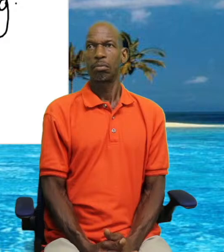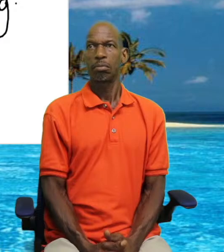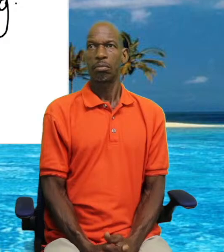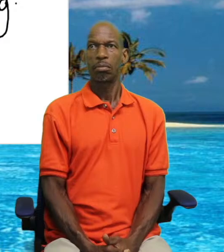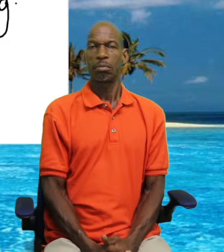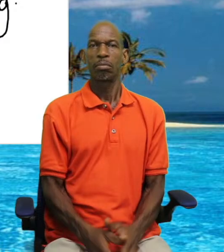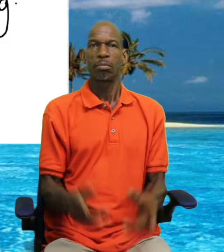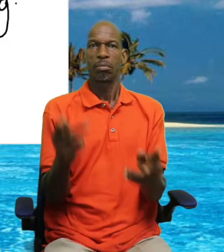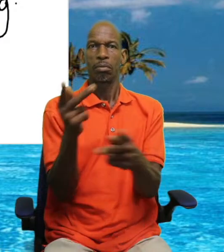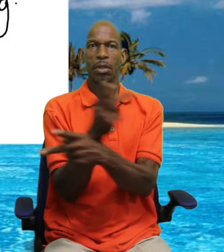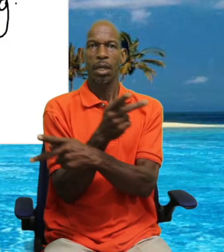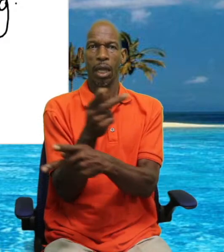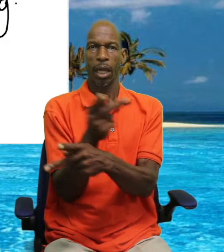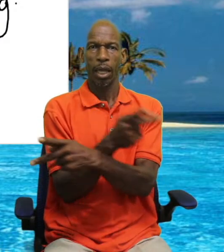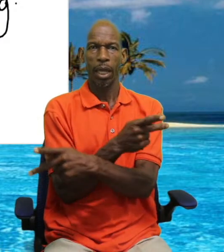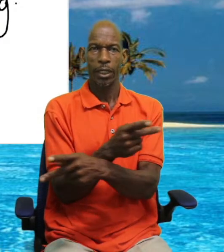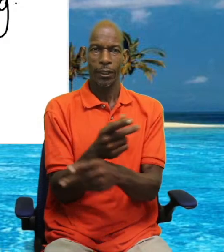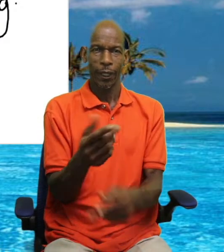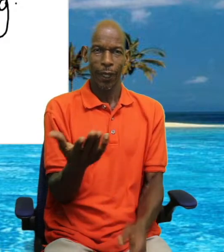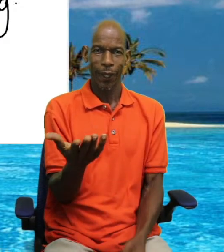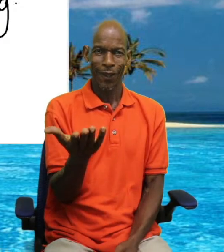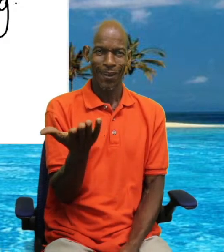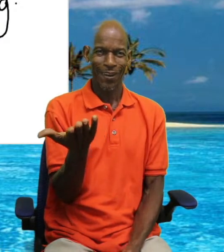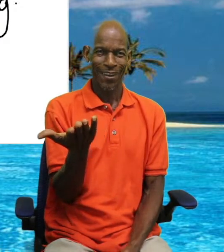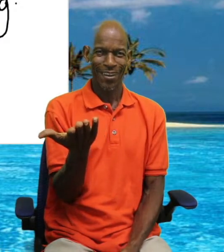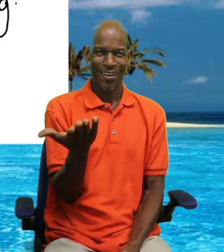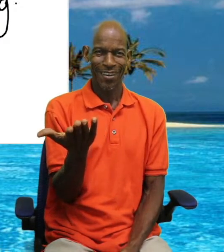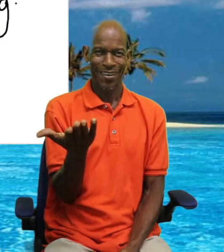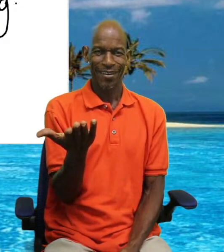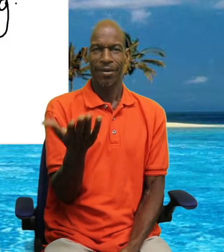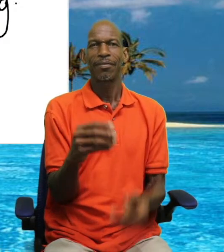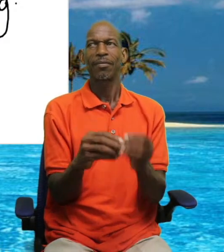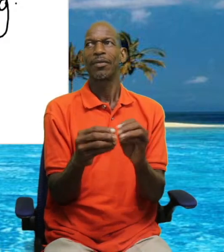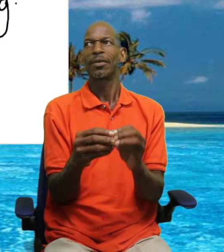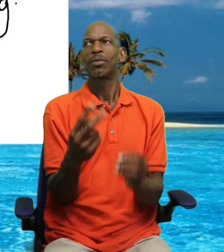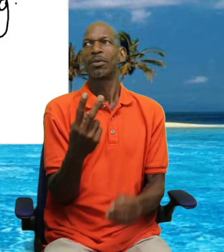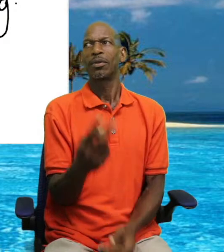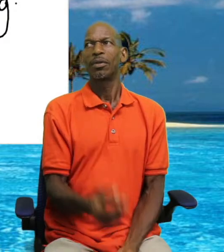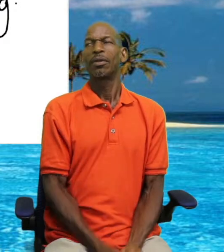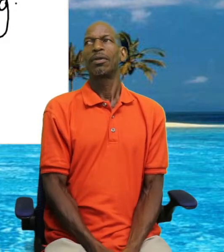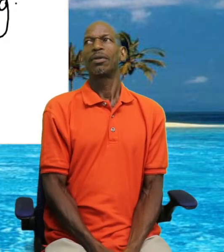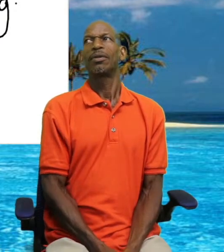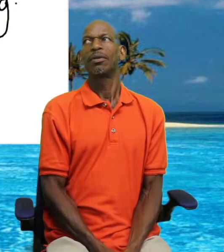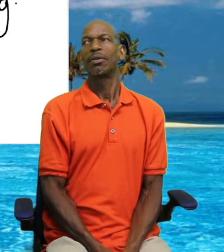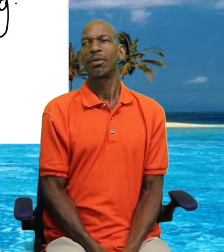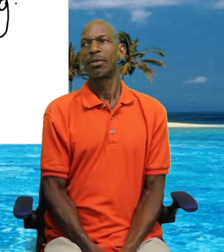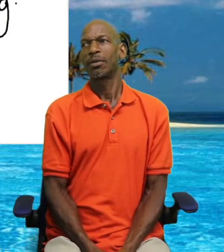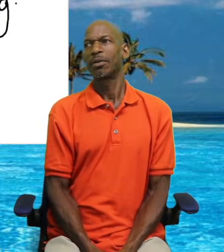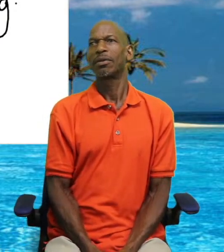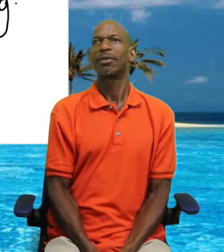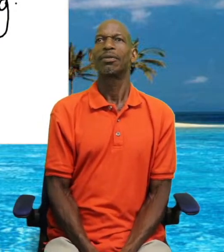ask Canton. You can see Canton online now. Canton, number 2.